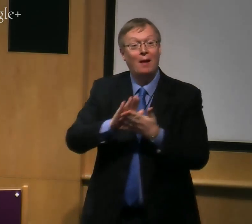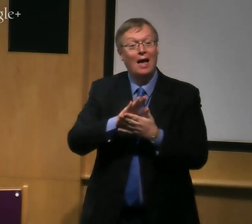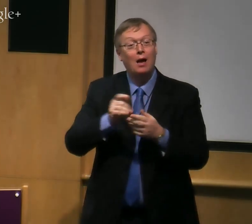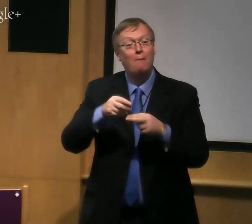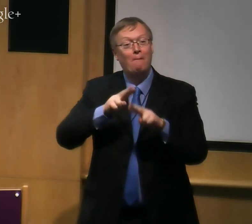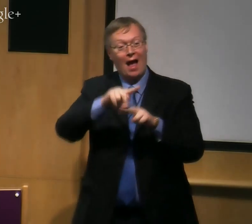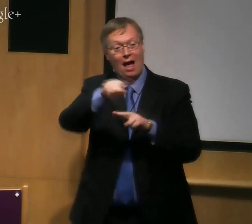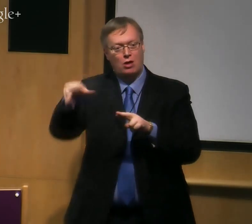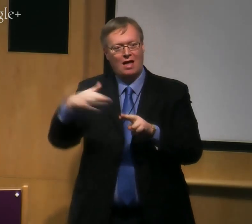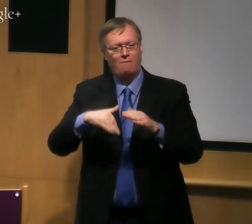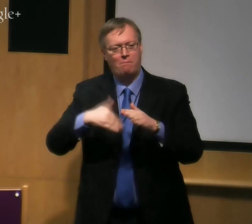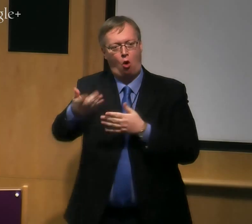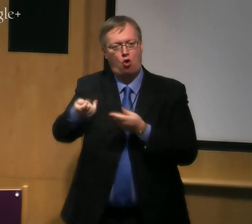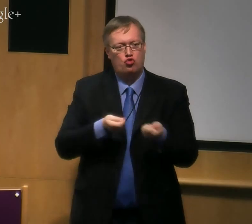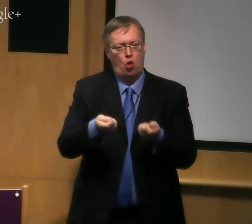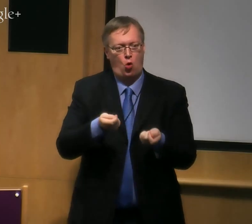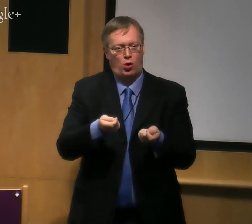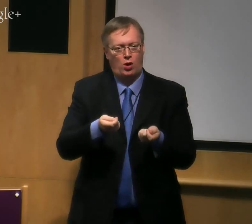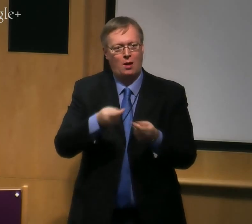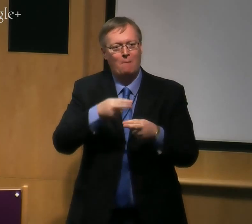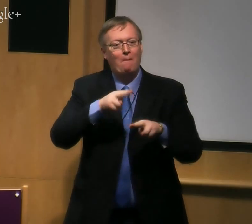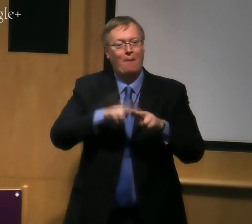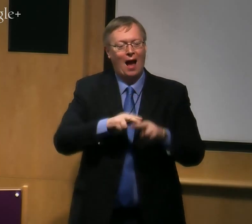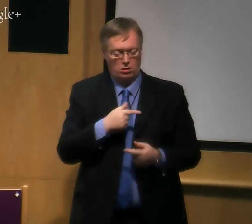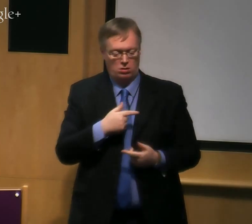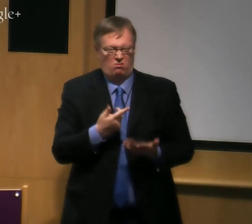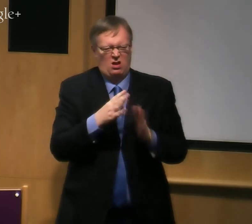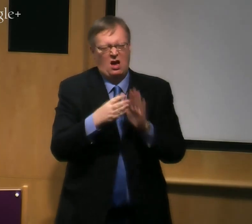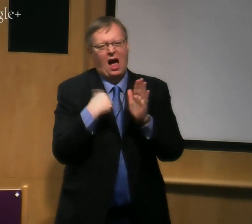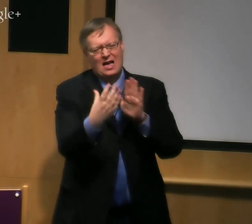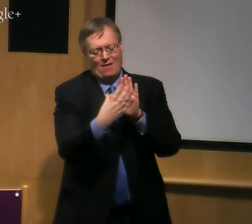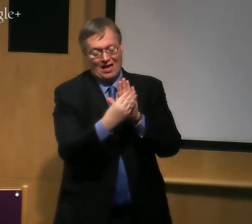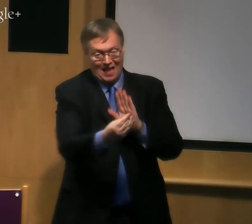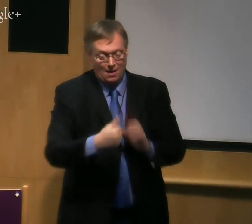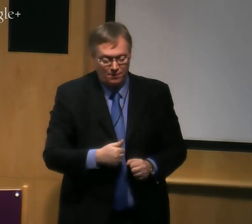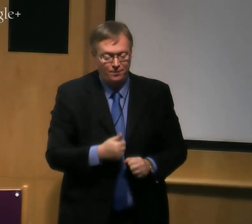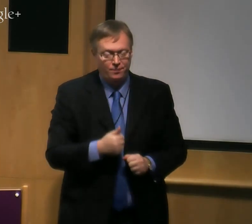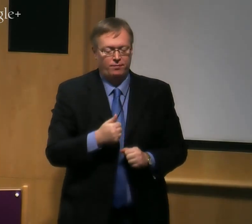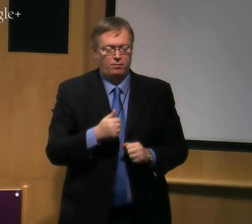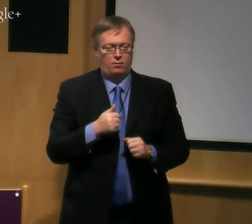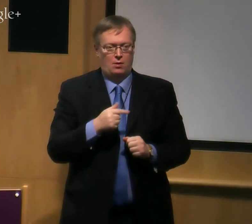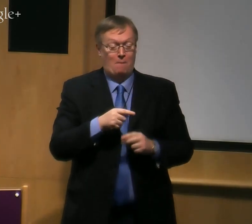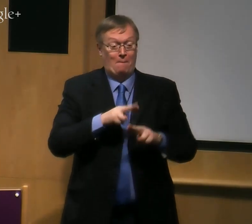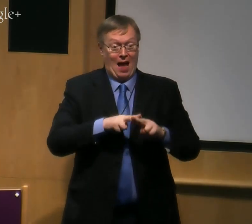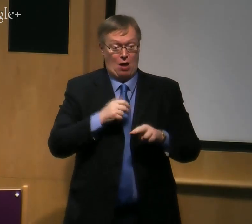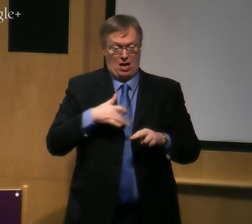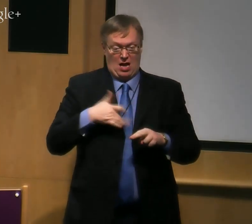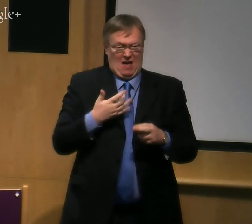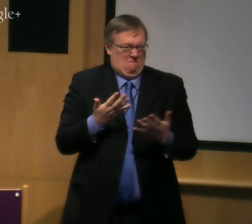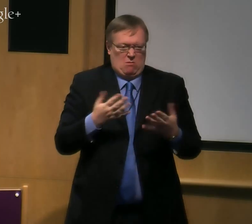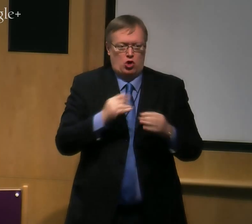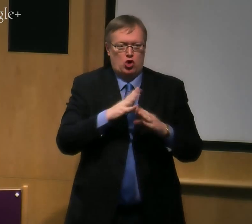to make substantial change and they plan to give parents more control. If I give you an example, if a